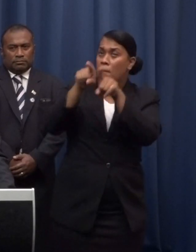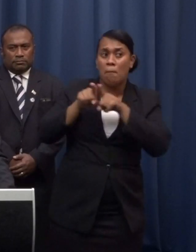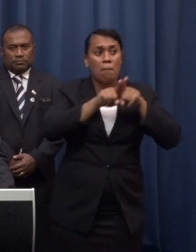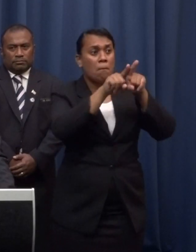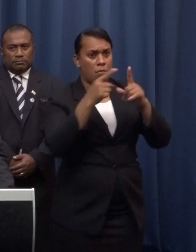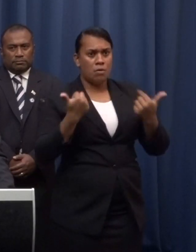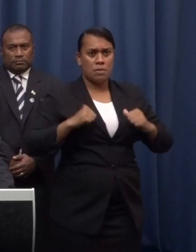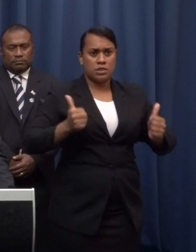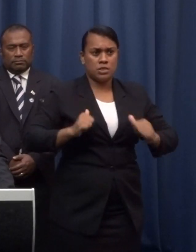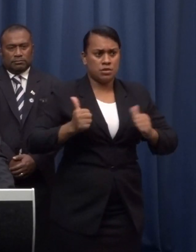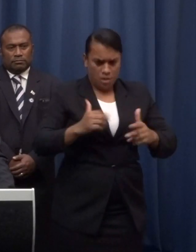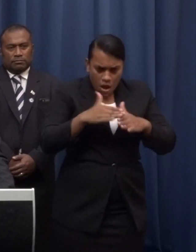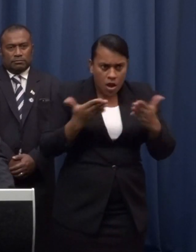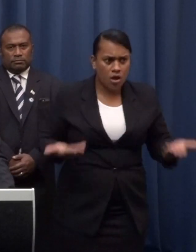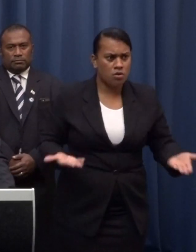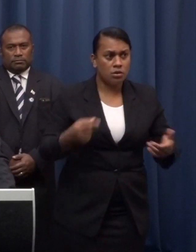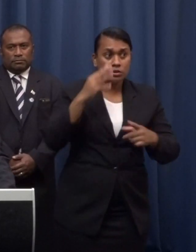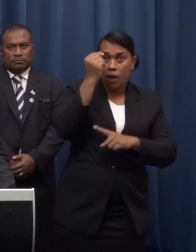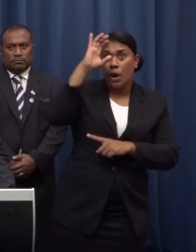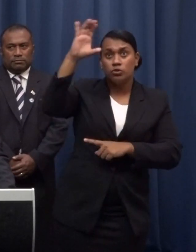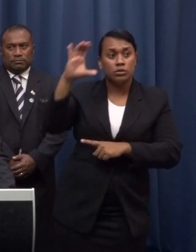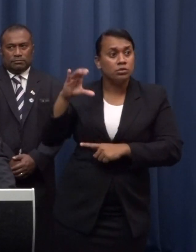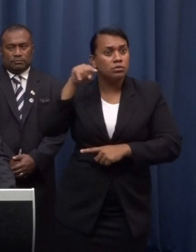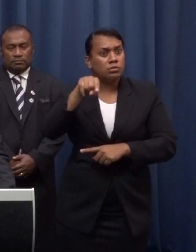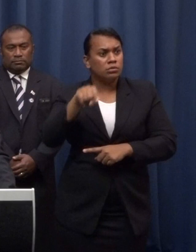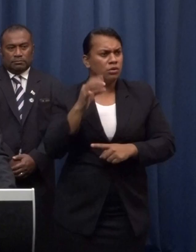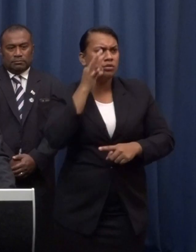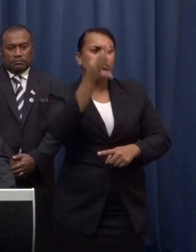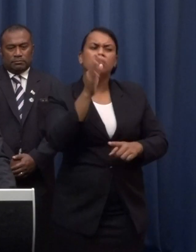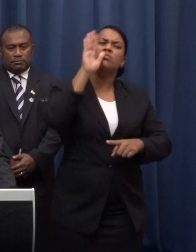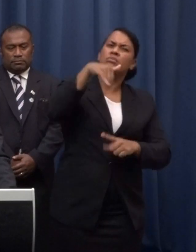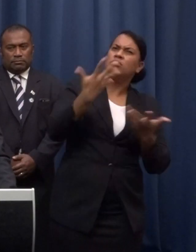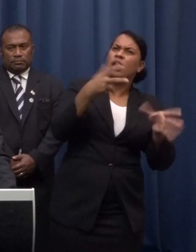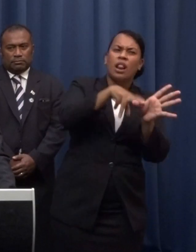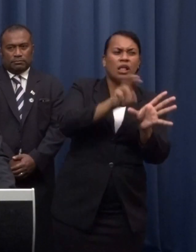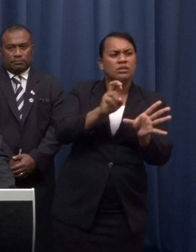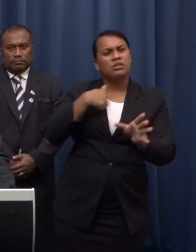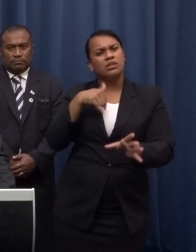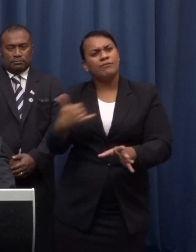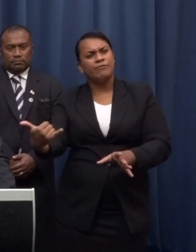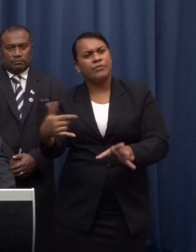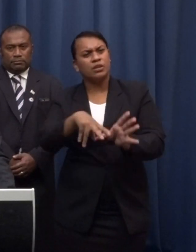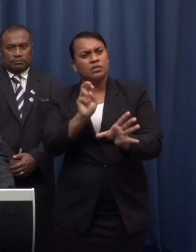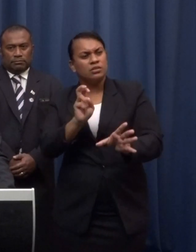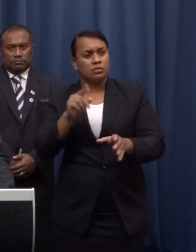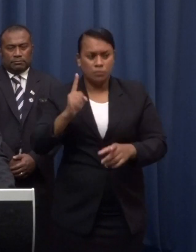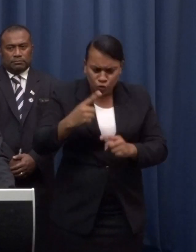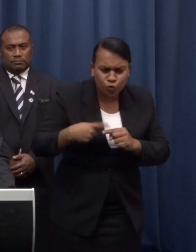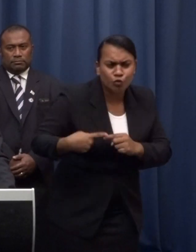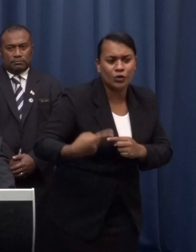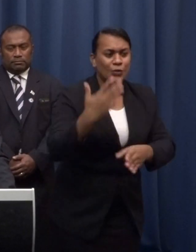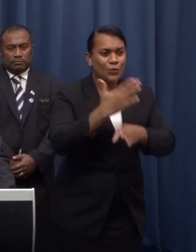So, for example, in some countries, people have been asked to take annual leave. They may have some annual leave due to them, so they continue to get paid. In